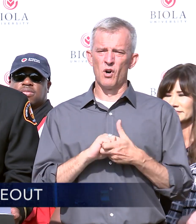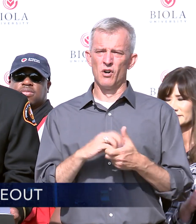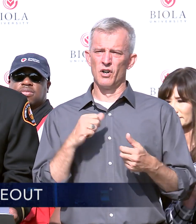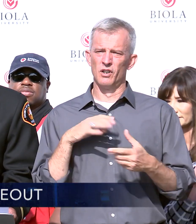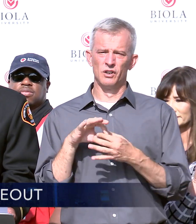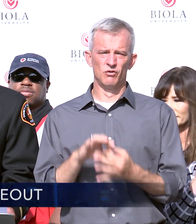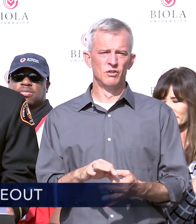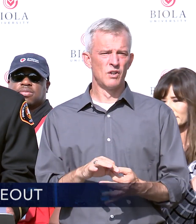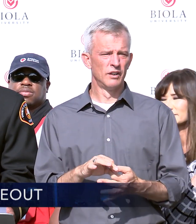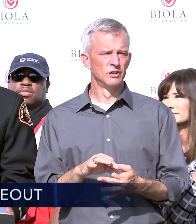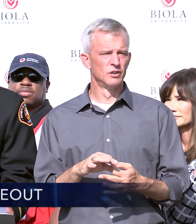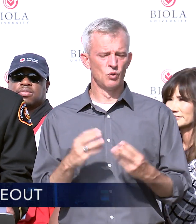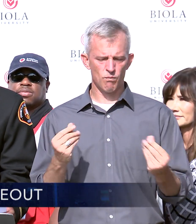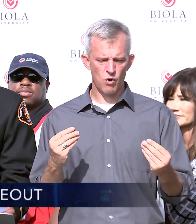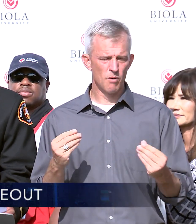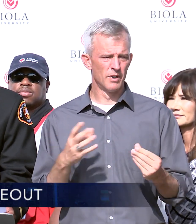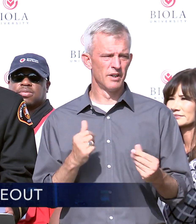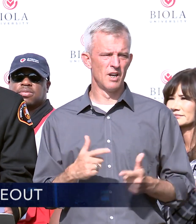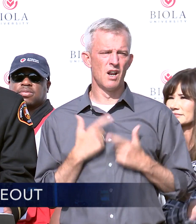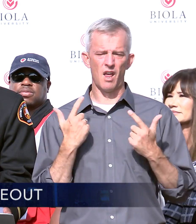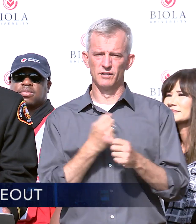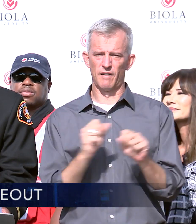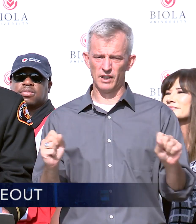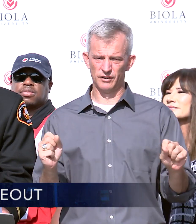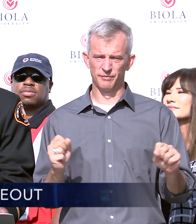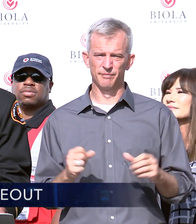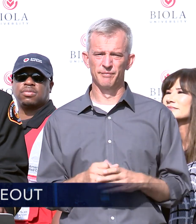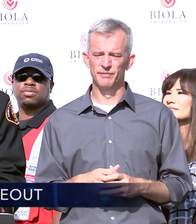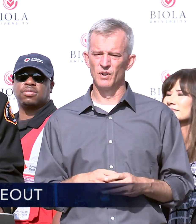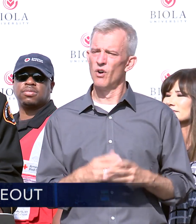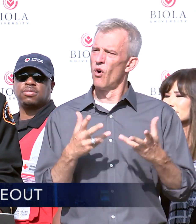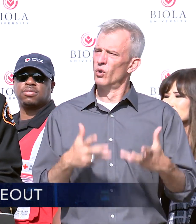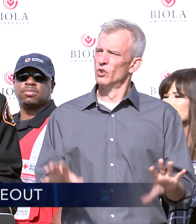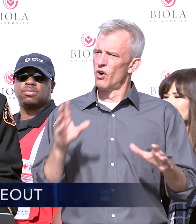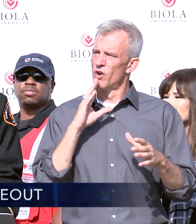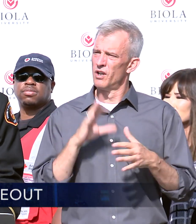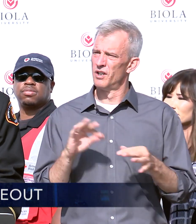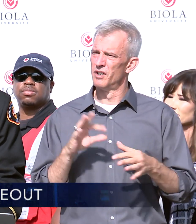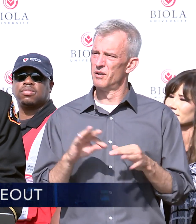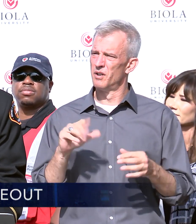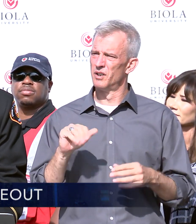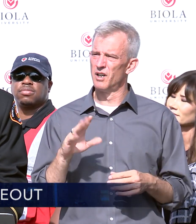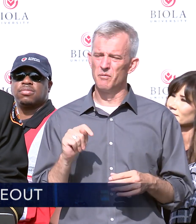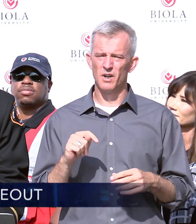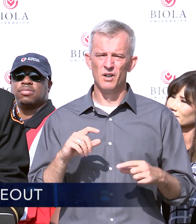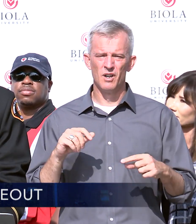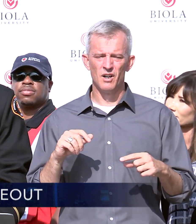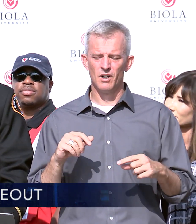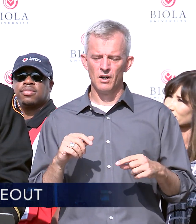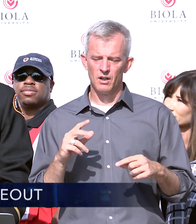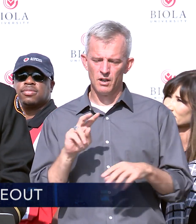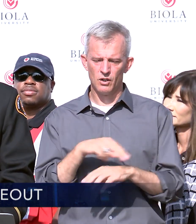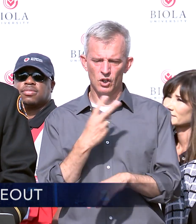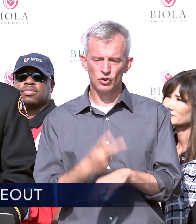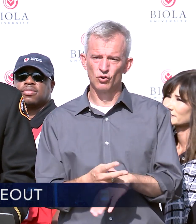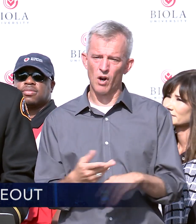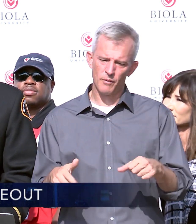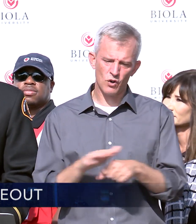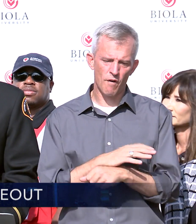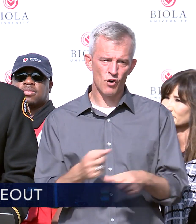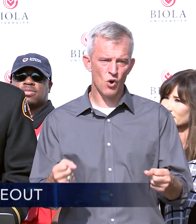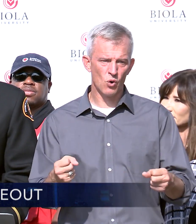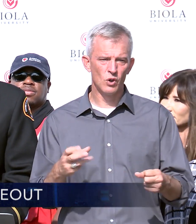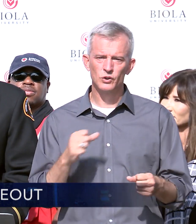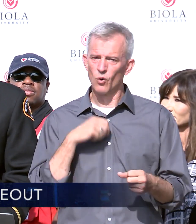to property and life conservation. It was already mentioned about the practicing drop, cover, and roll, so I won't reemphasize